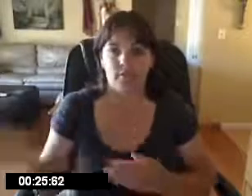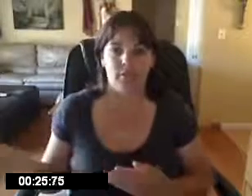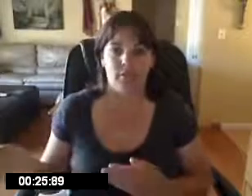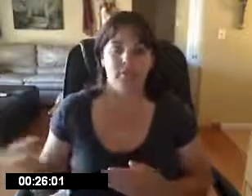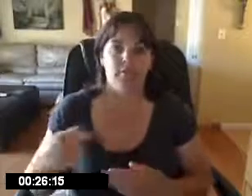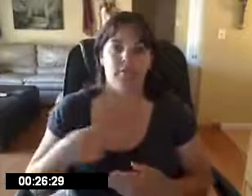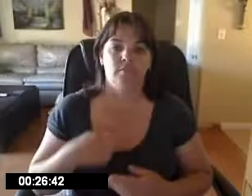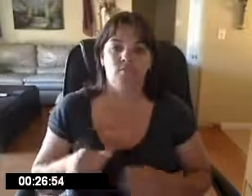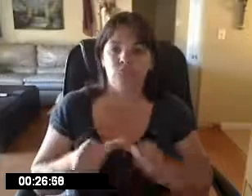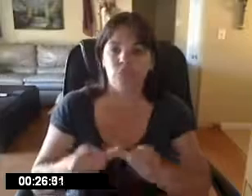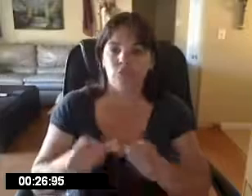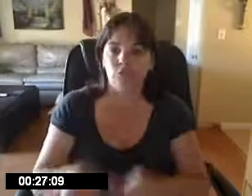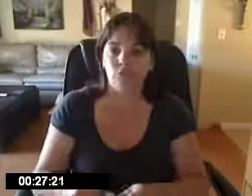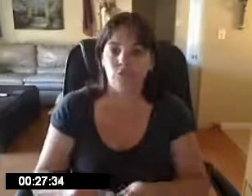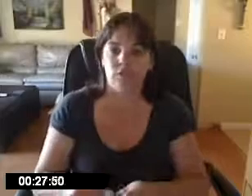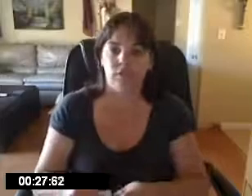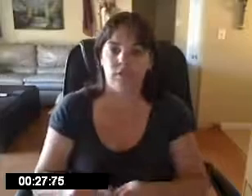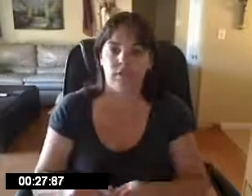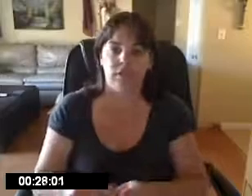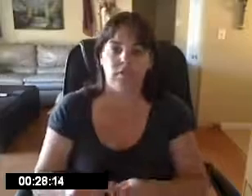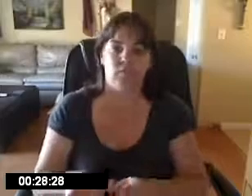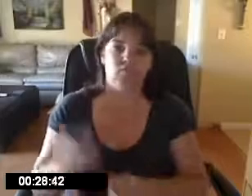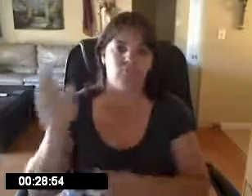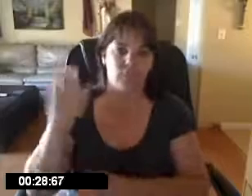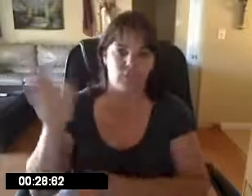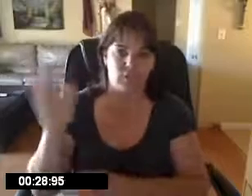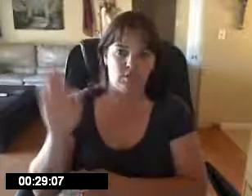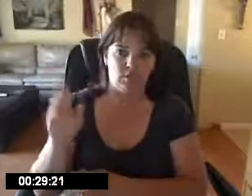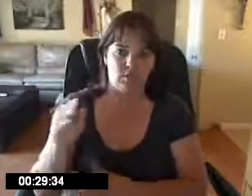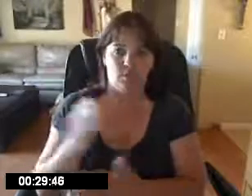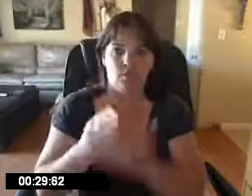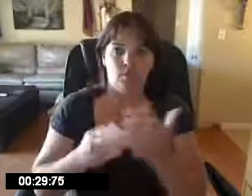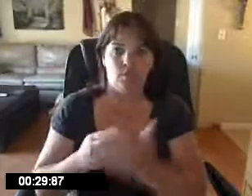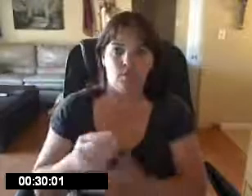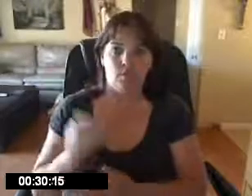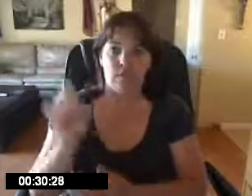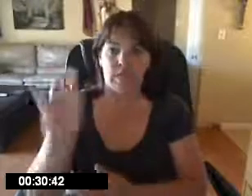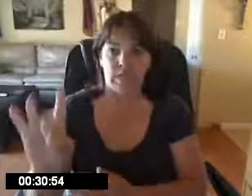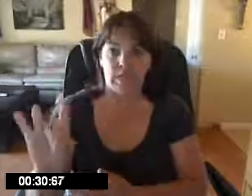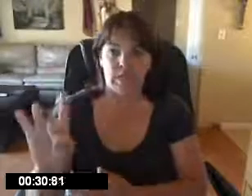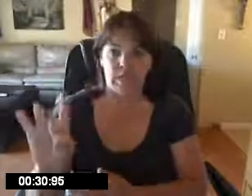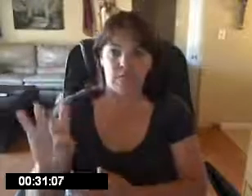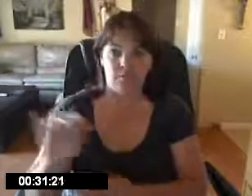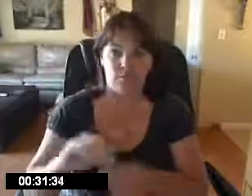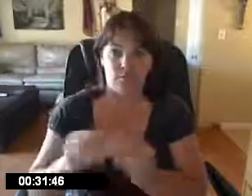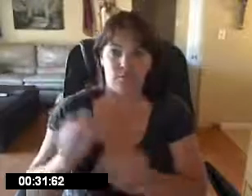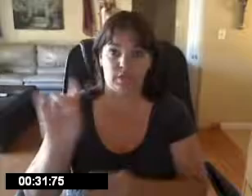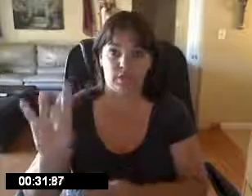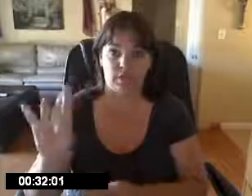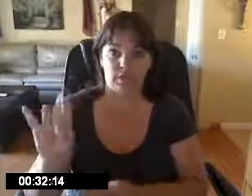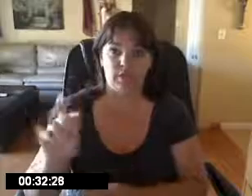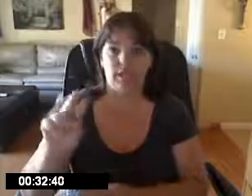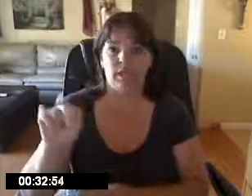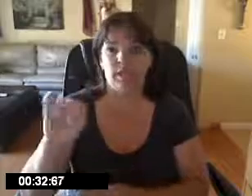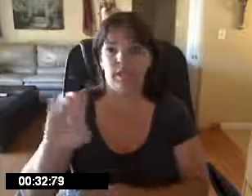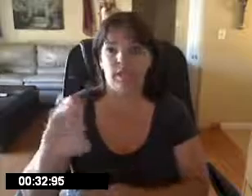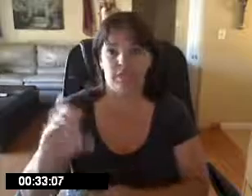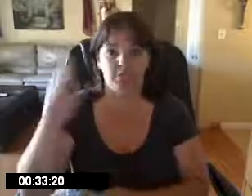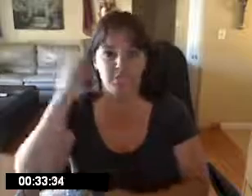continuing the lecture on task number 8. So what we're talking about is the NIC knowledge exam, the NIC, which is the NIC written